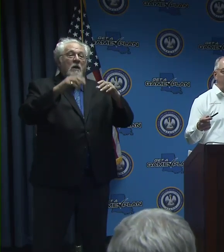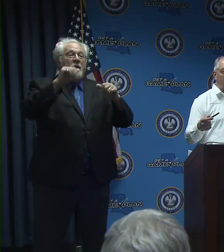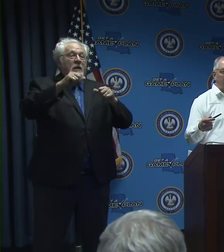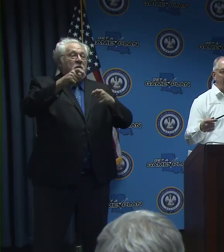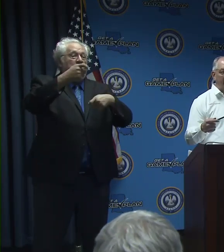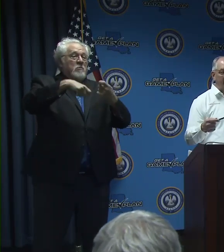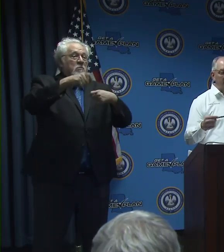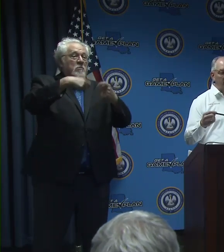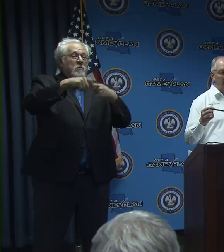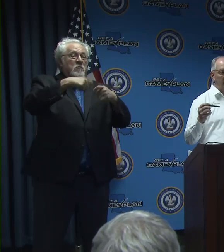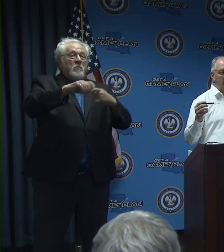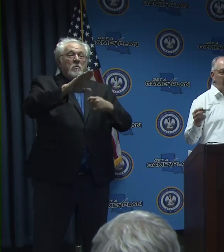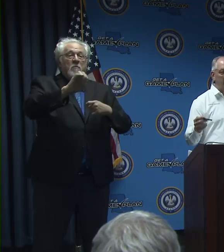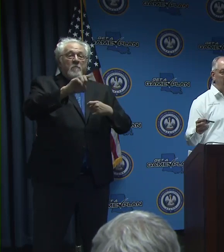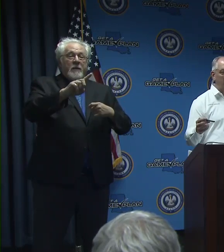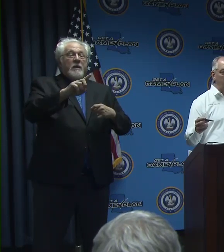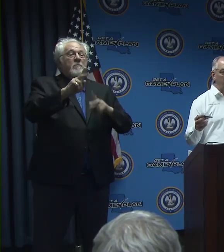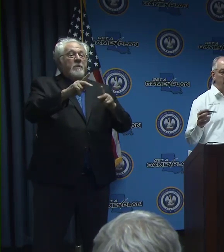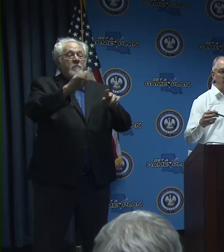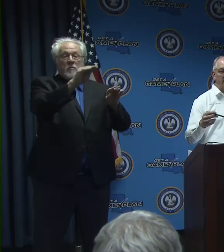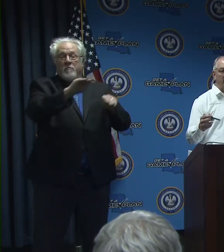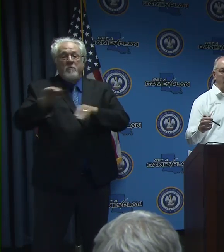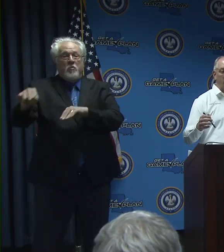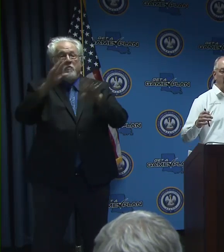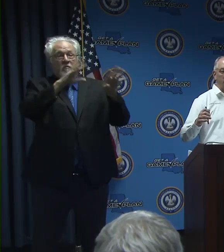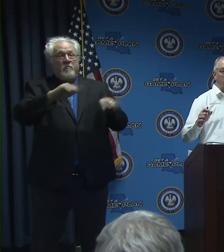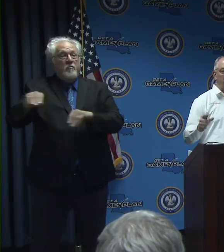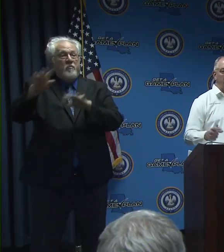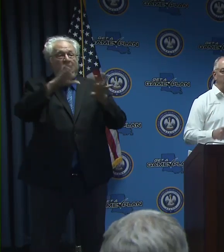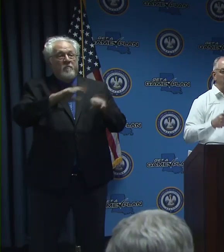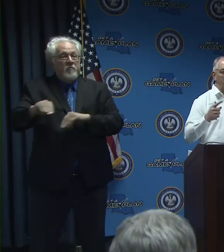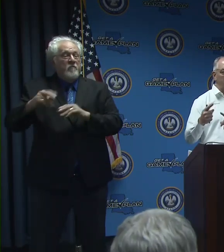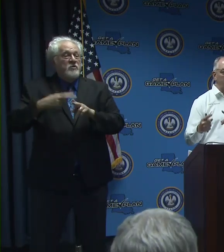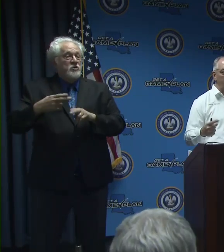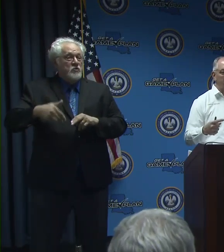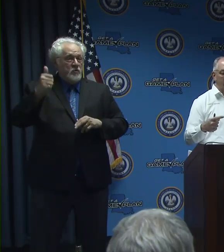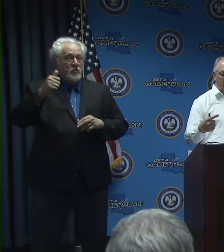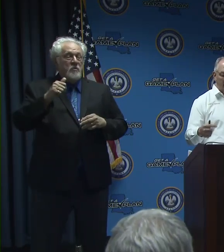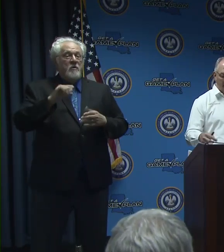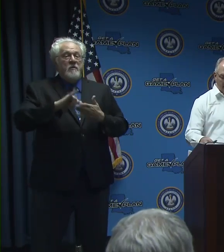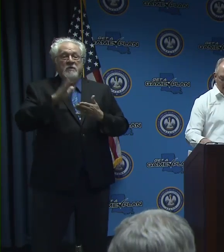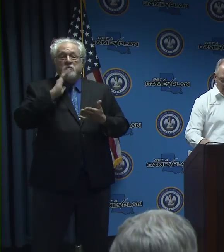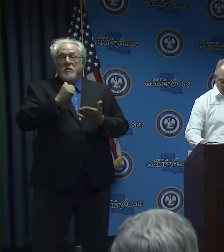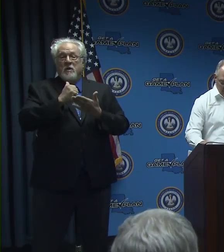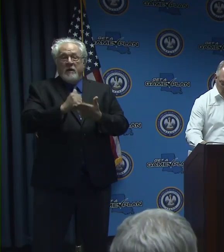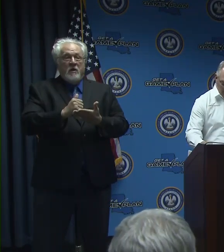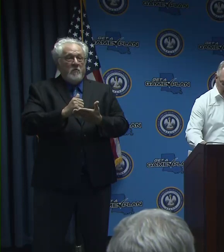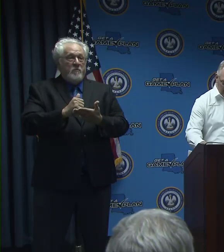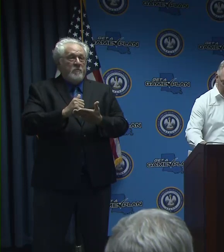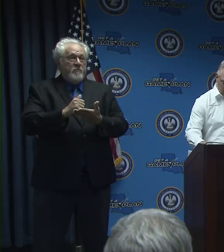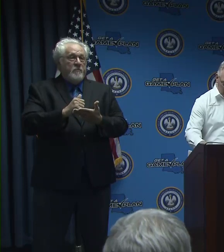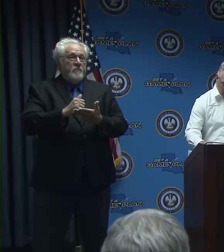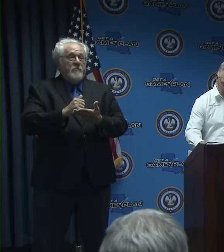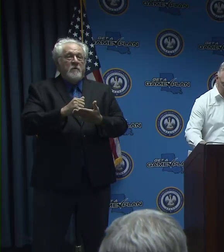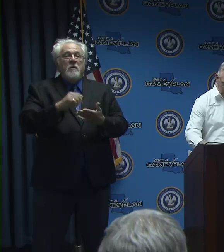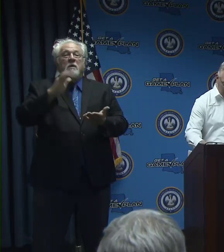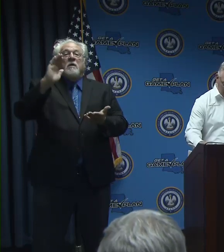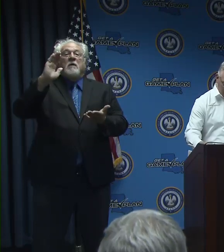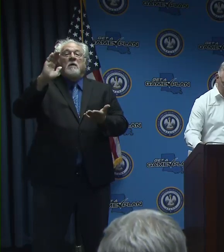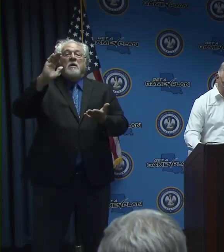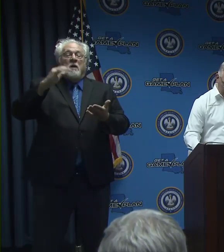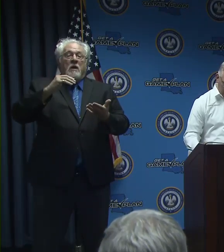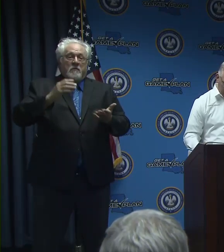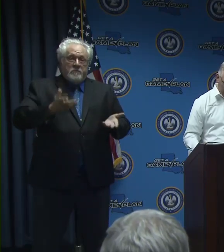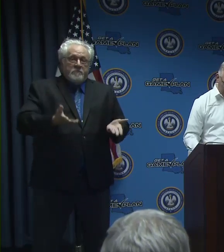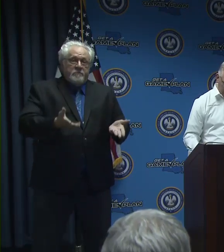beds and to get people out of the hospital sooner than they otherwise would. And this is another measure that we're taking to try to surge our